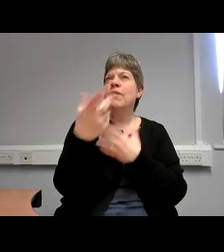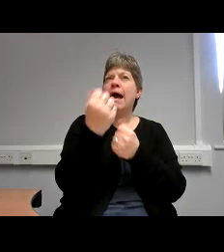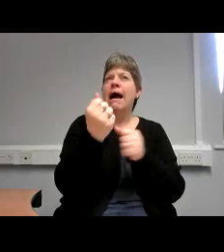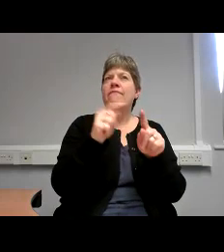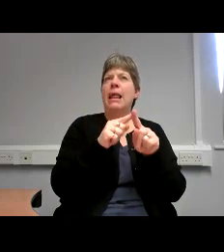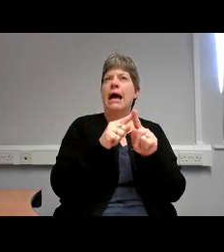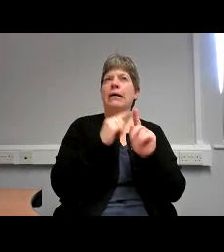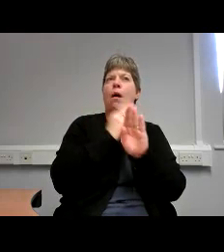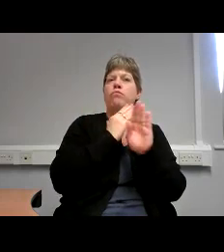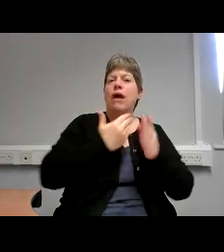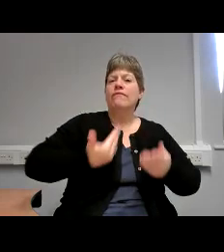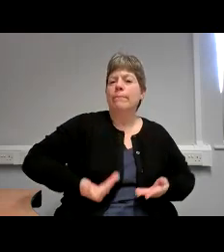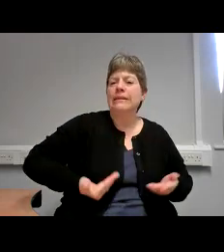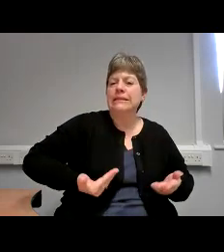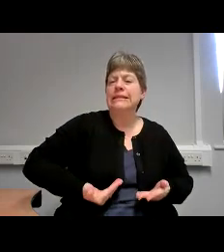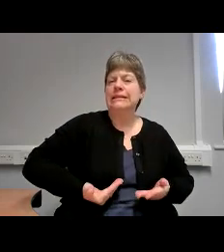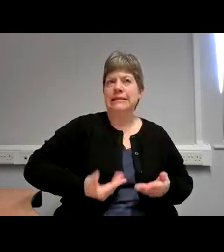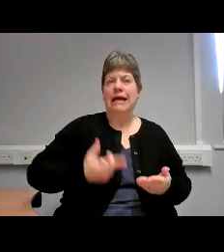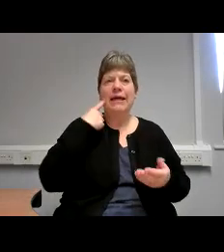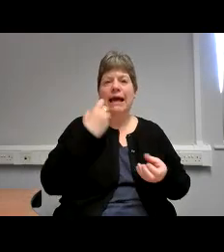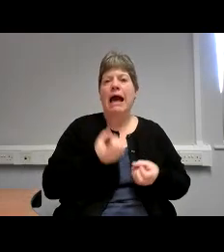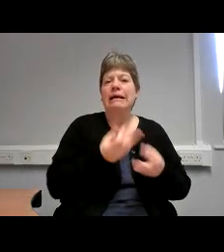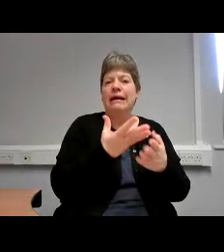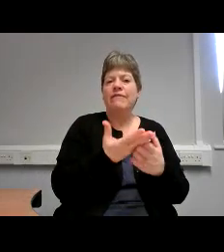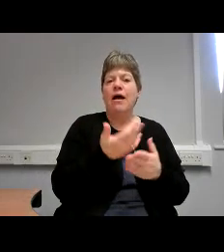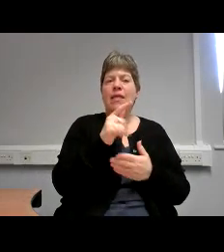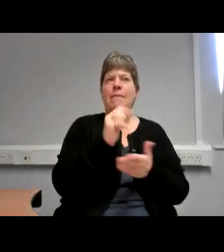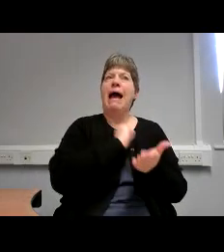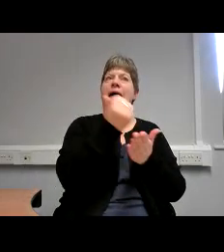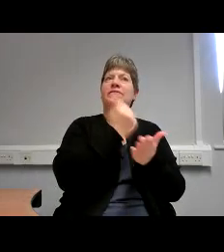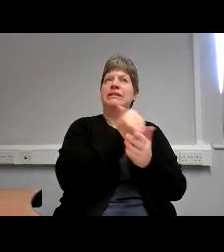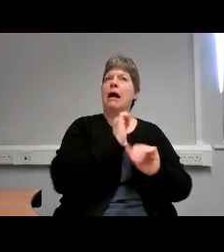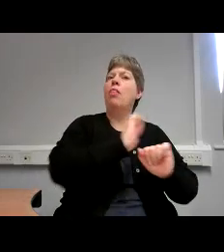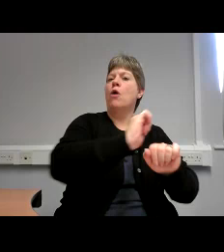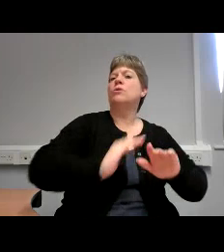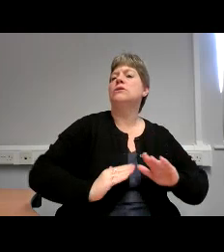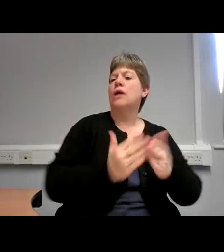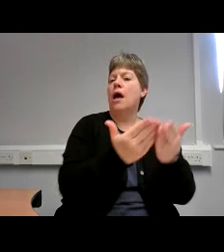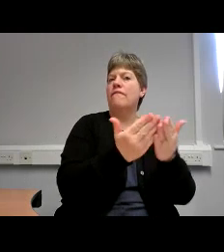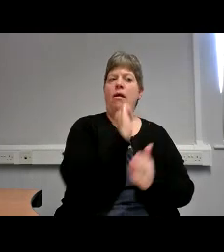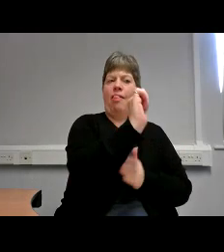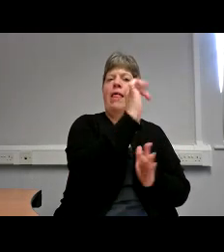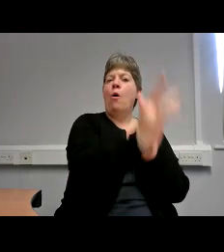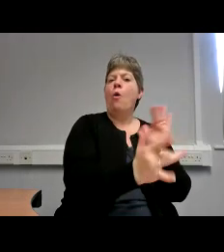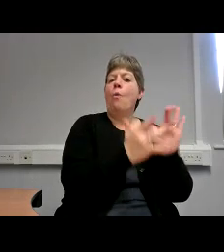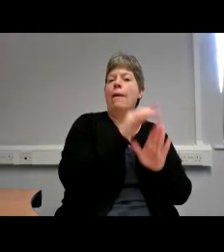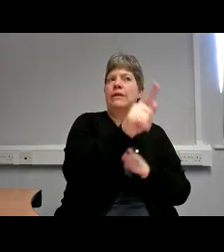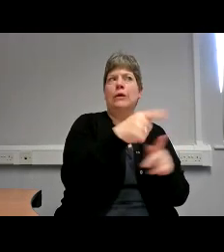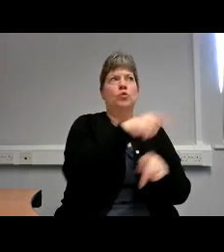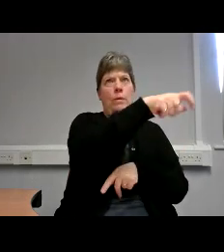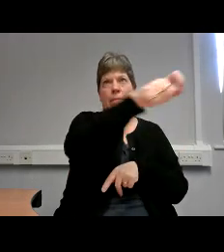business that they can prescribe for, and they may advertise those services on their websites to